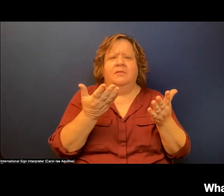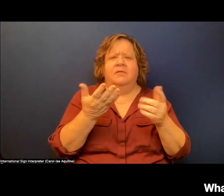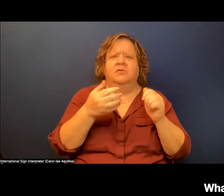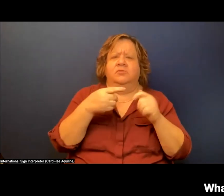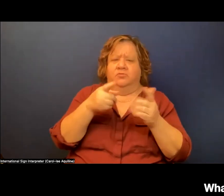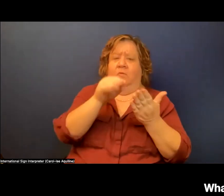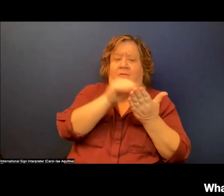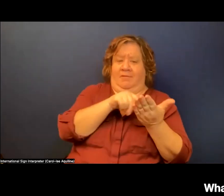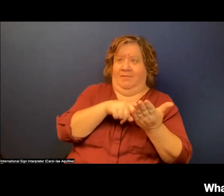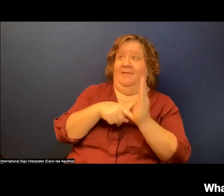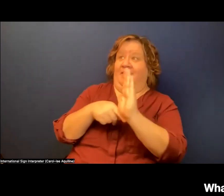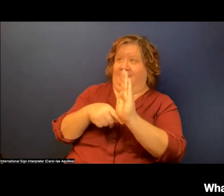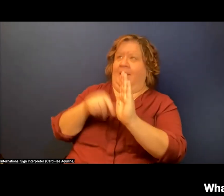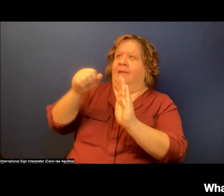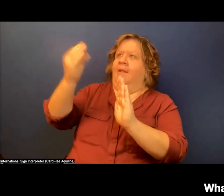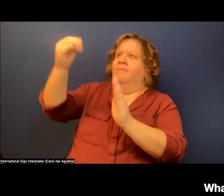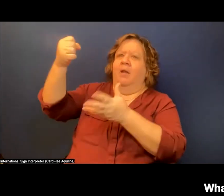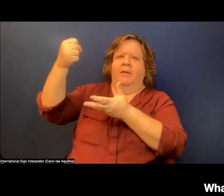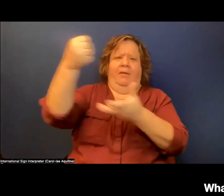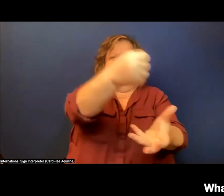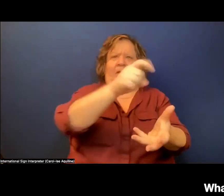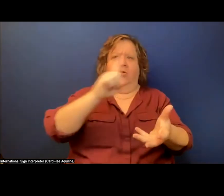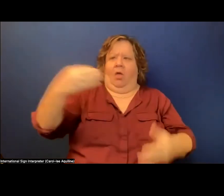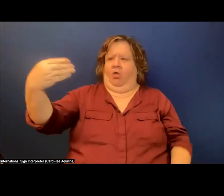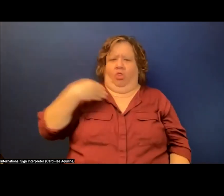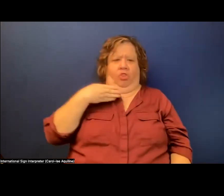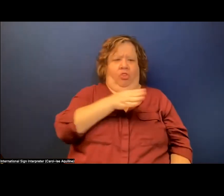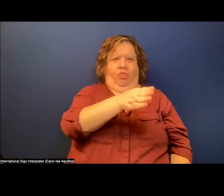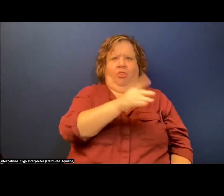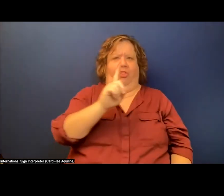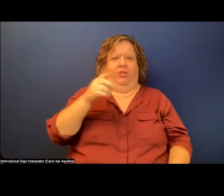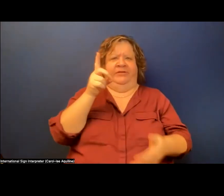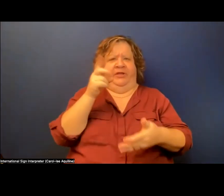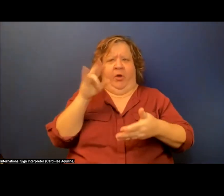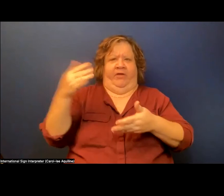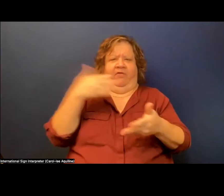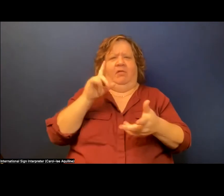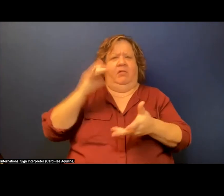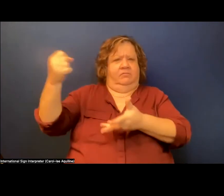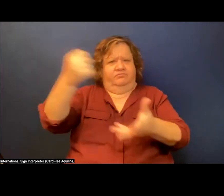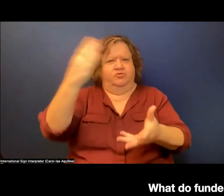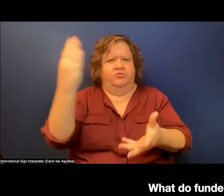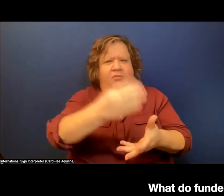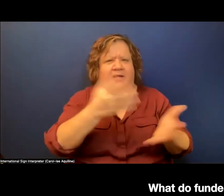second question. What are the key elements of participatory grant making that are important